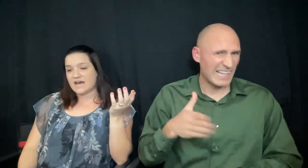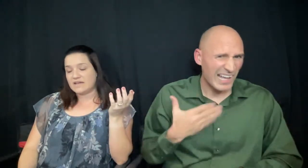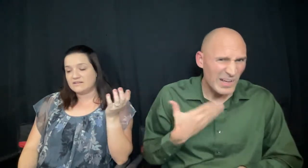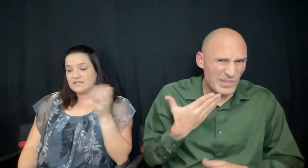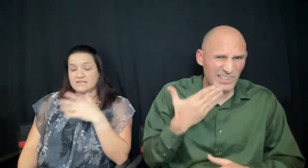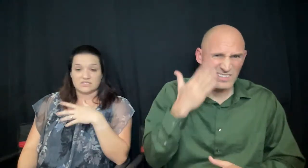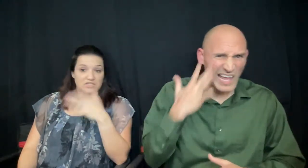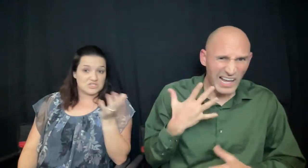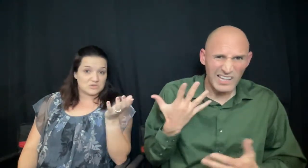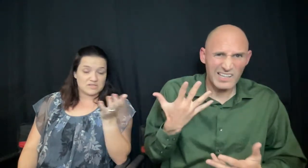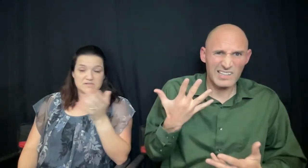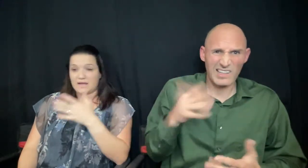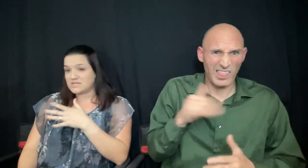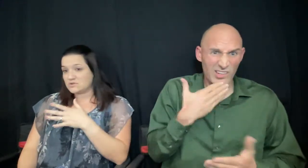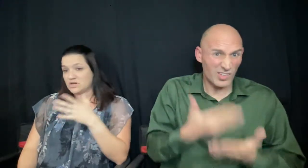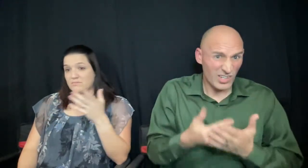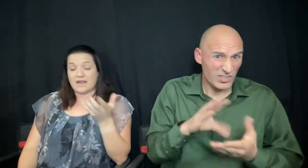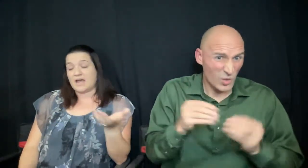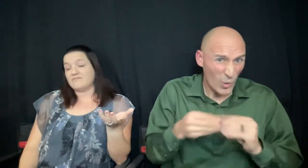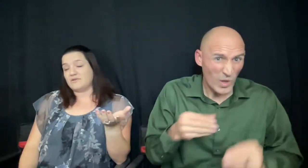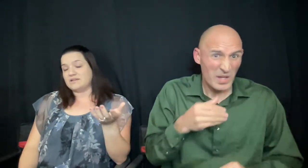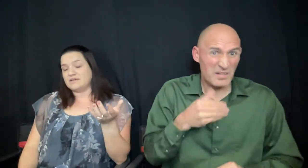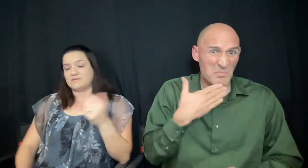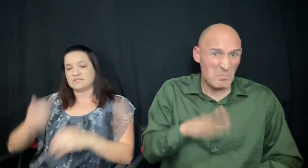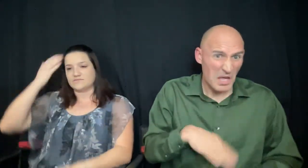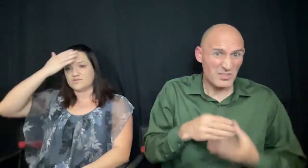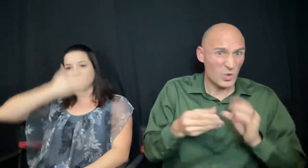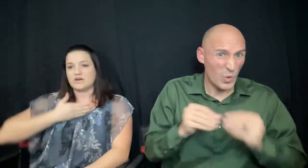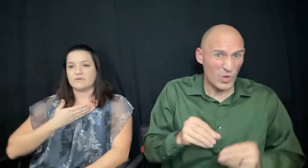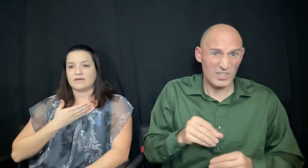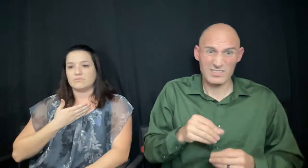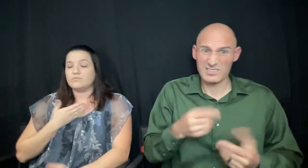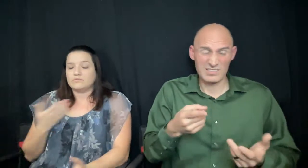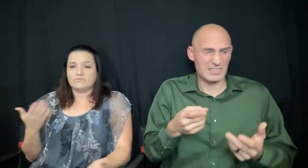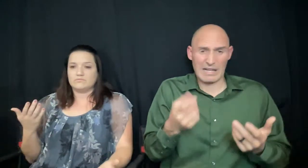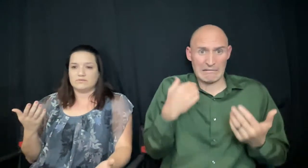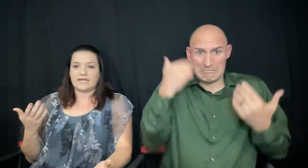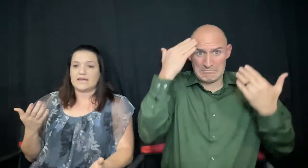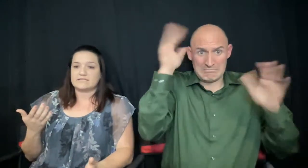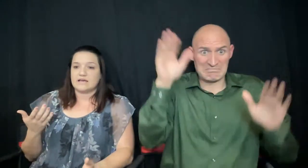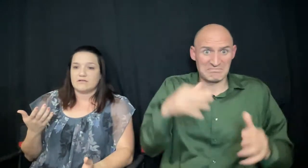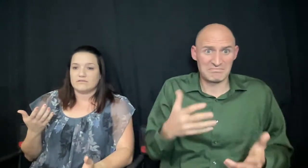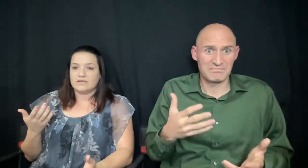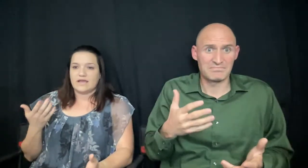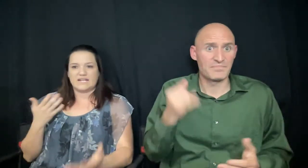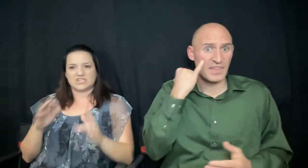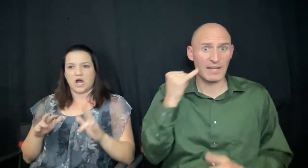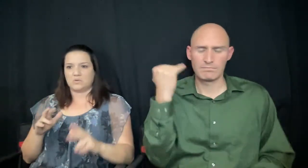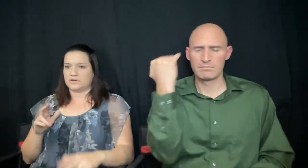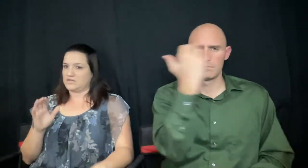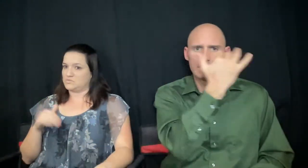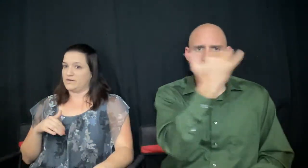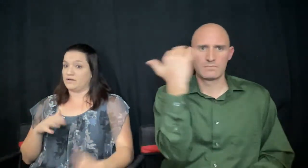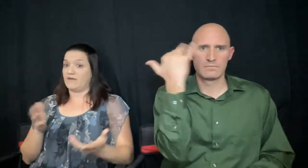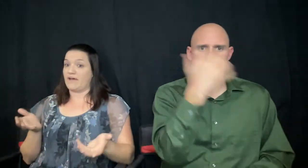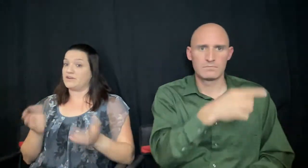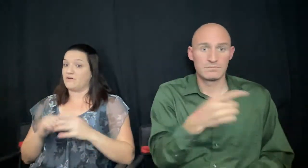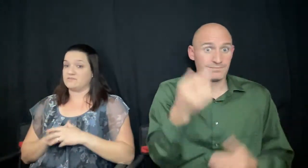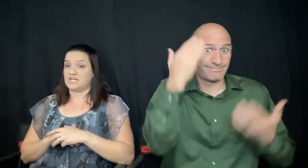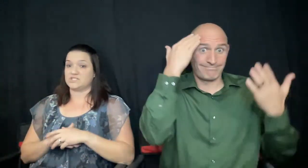sad. Is it a good story? Is it a bad story? Are you mad? I have no idea, because if you're stoic, they can't tell. And it's awkward and it's weird. I've had conversations